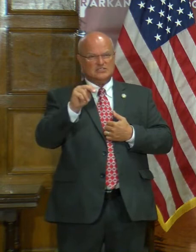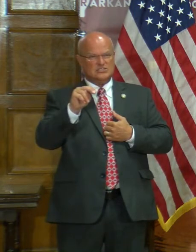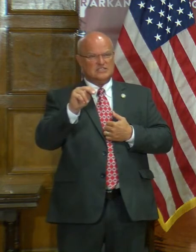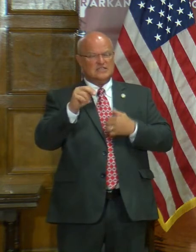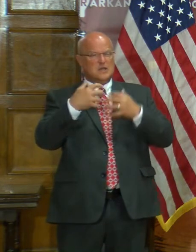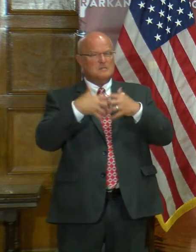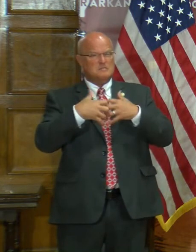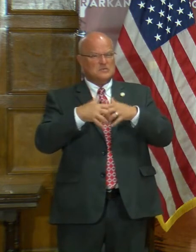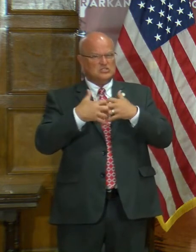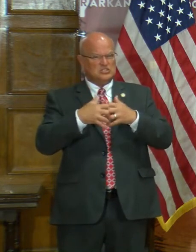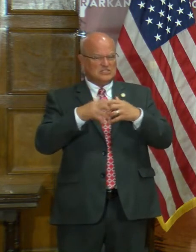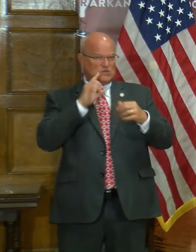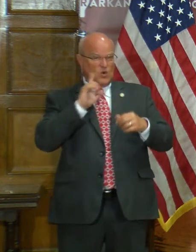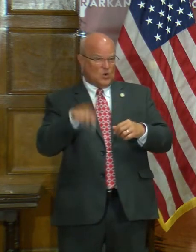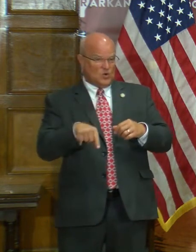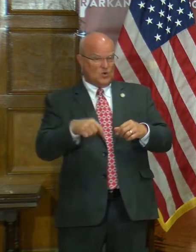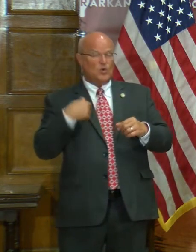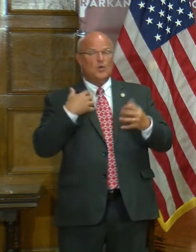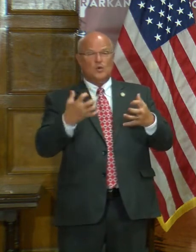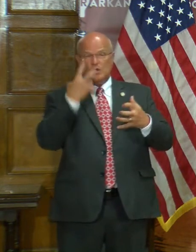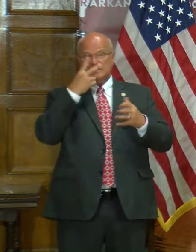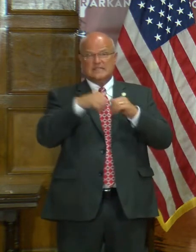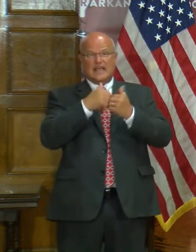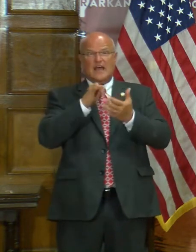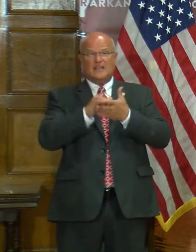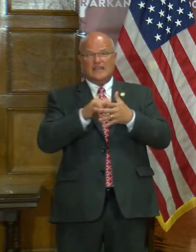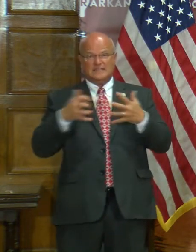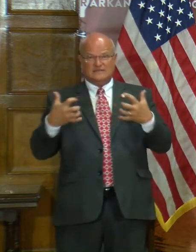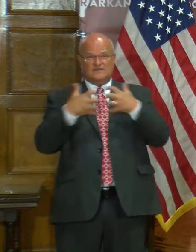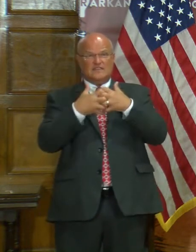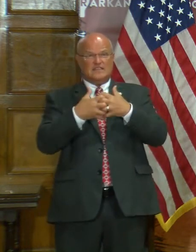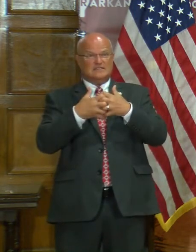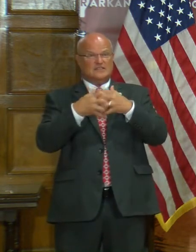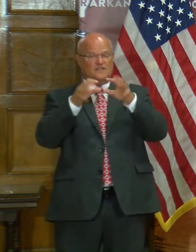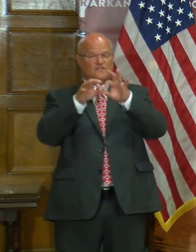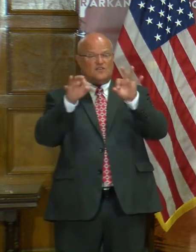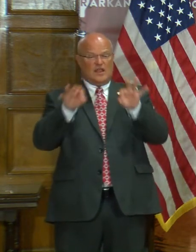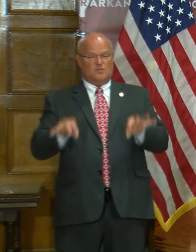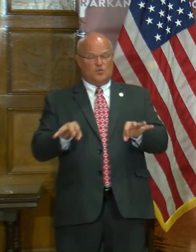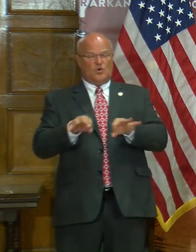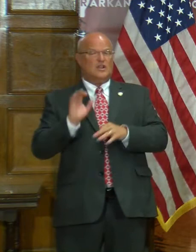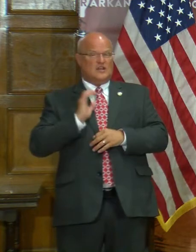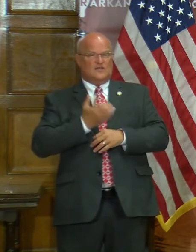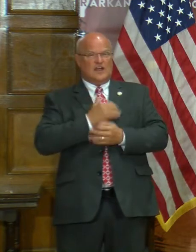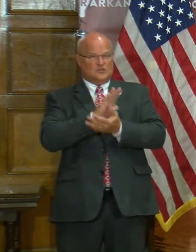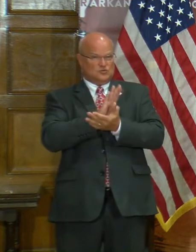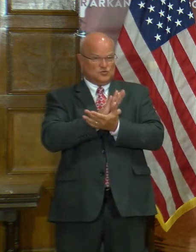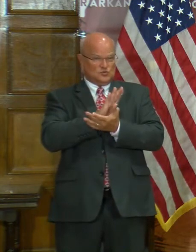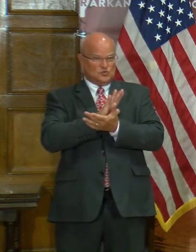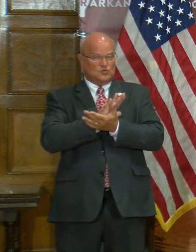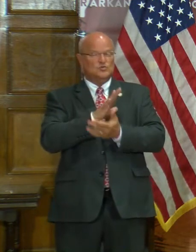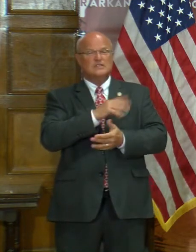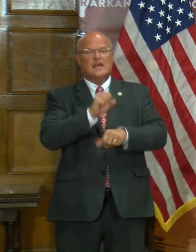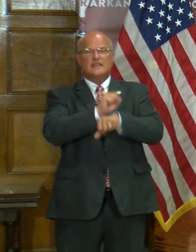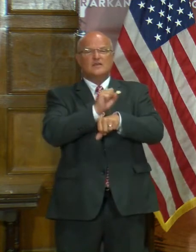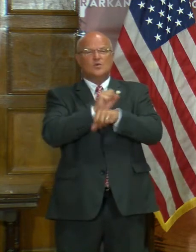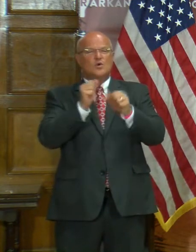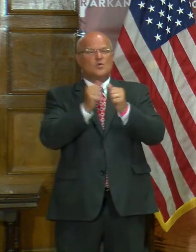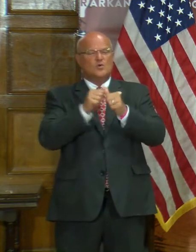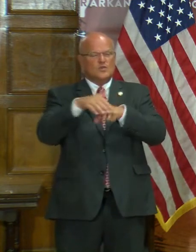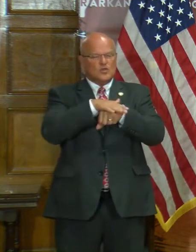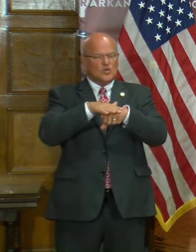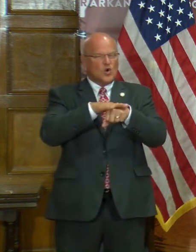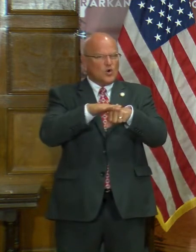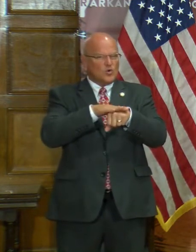testing machines on order. We want to see how that can fit into the framework of our schools and working with our